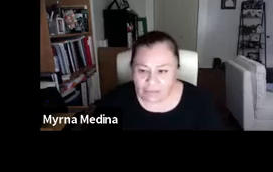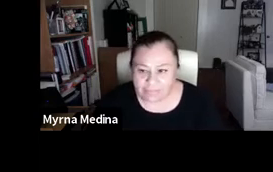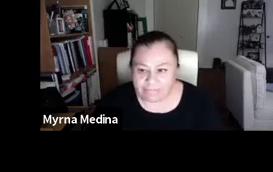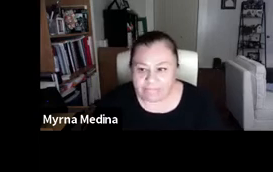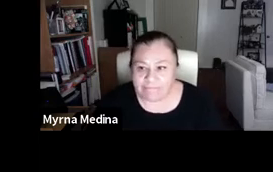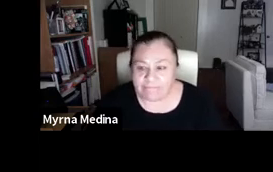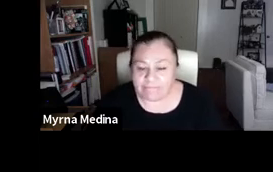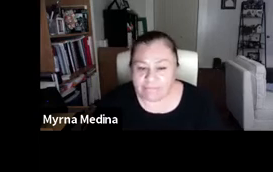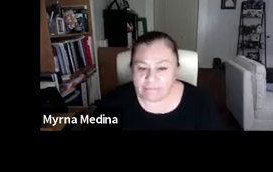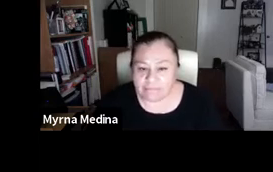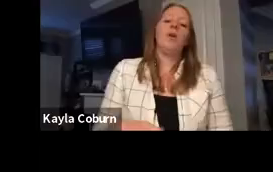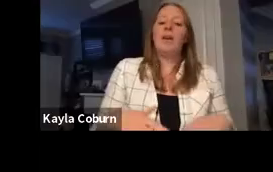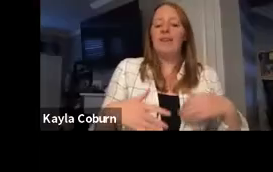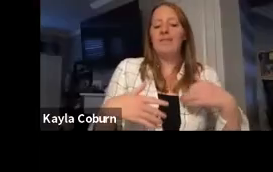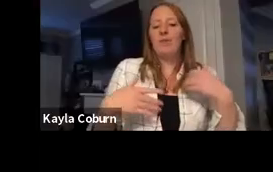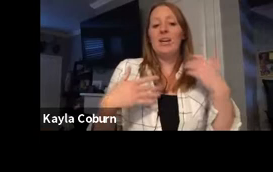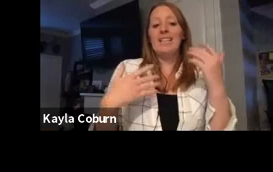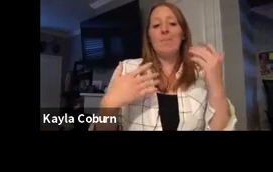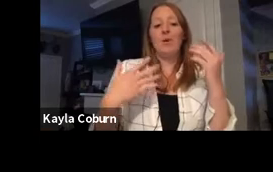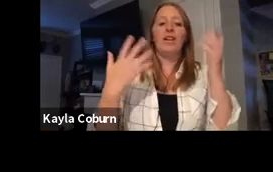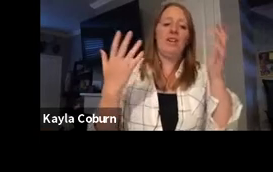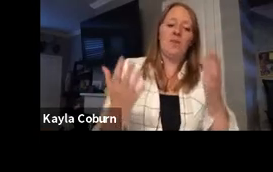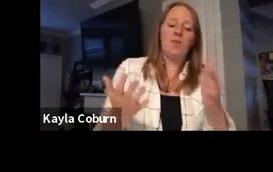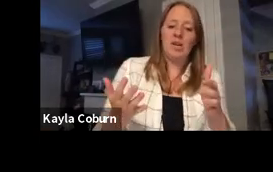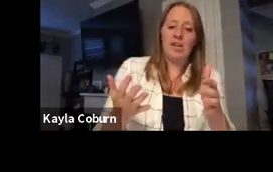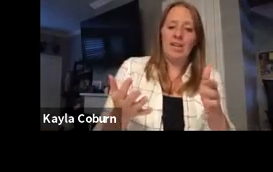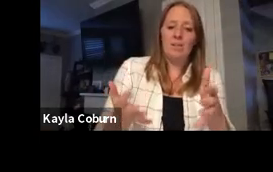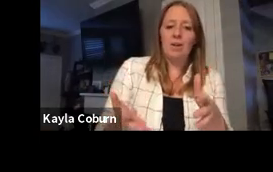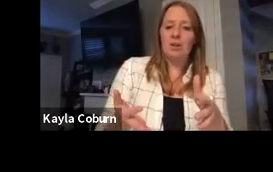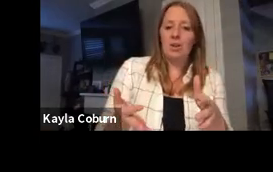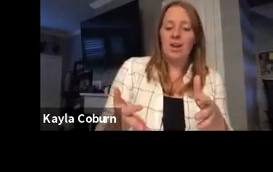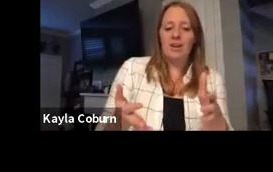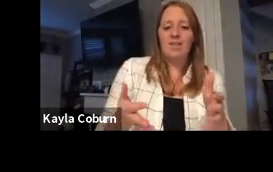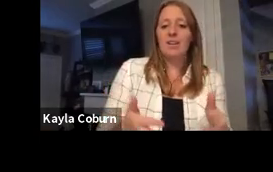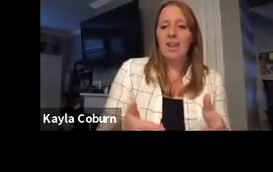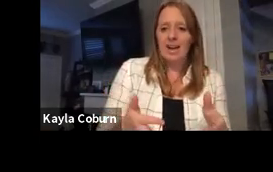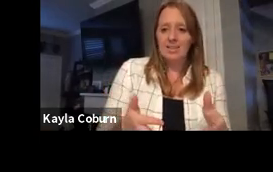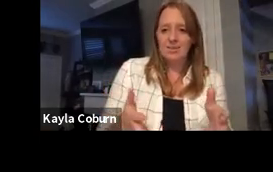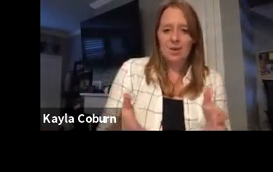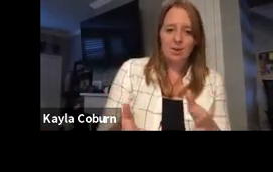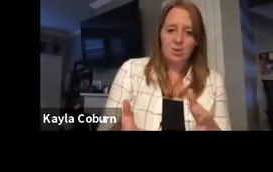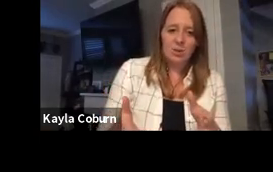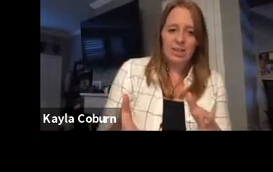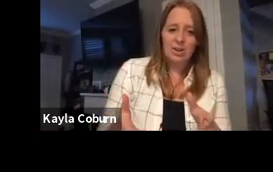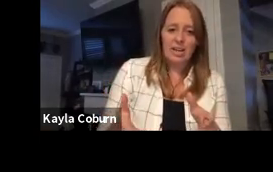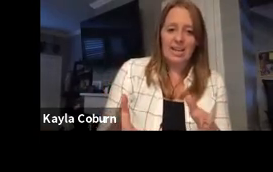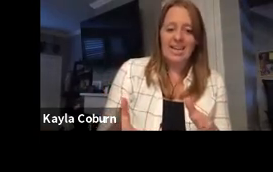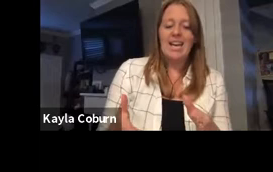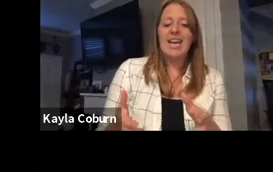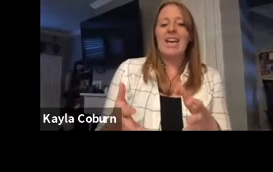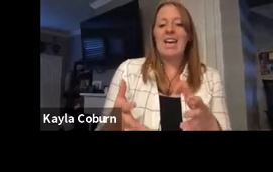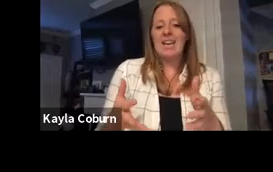descanso. So, for example, if you're in the middle of a class while virtually